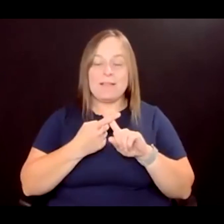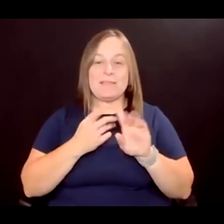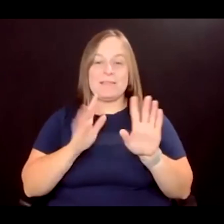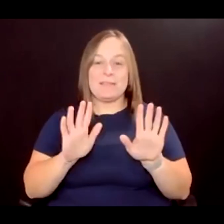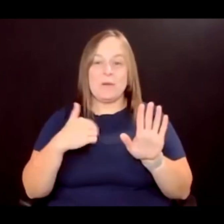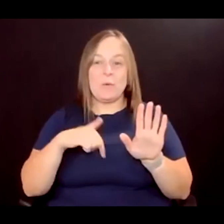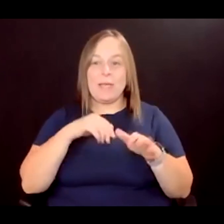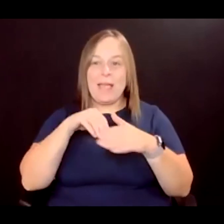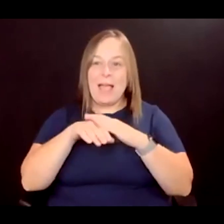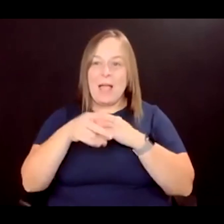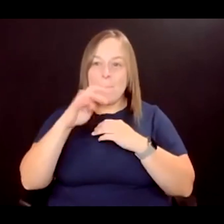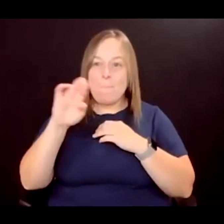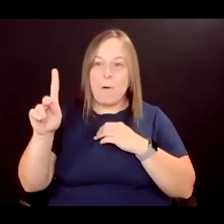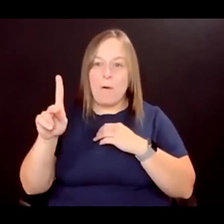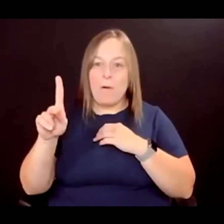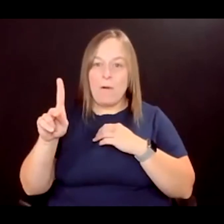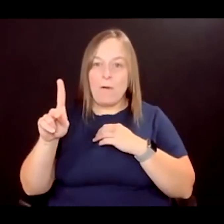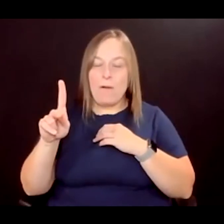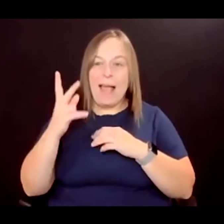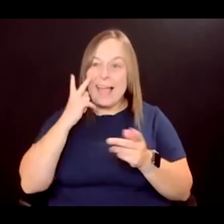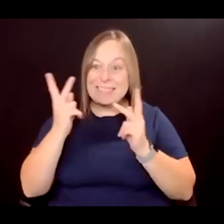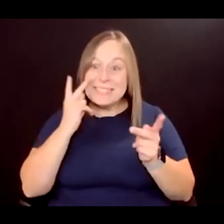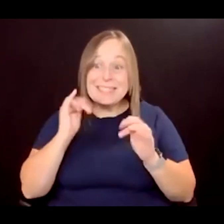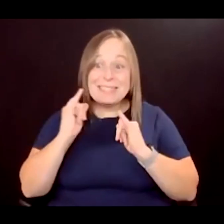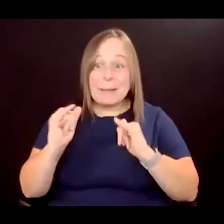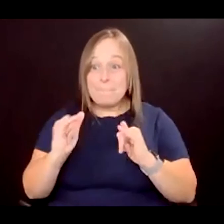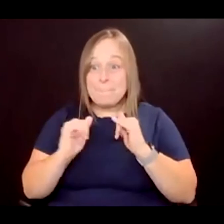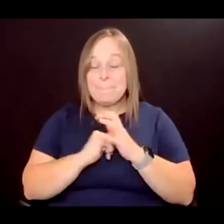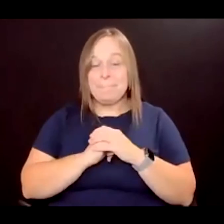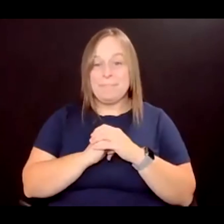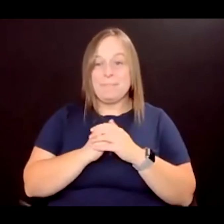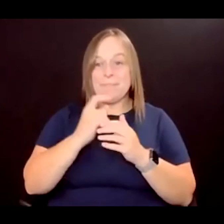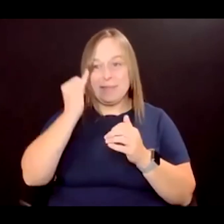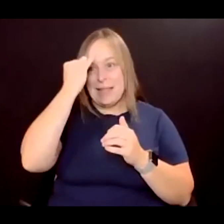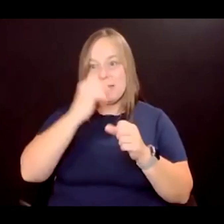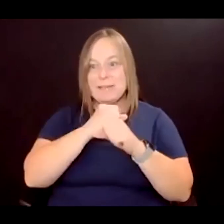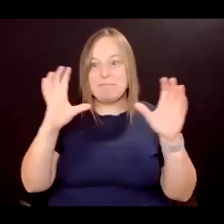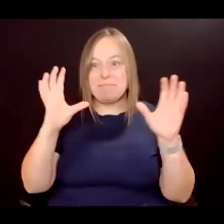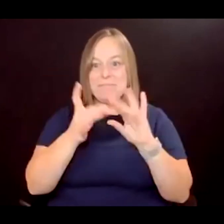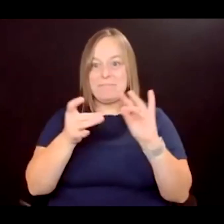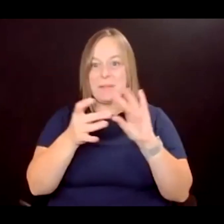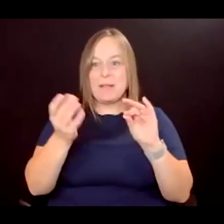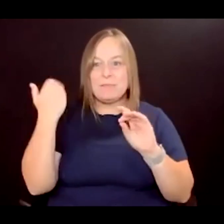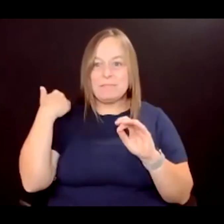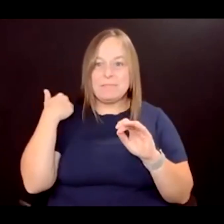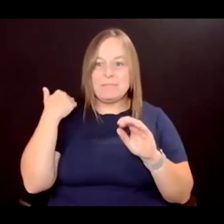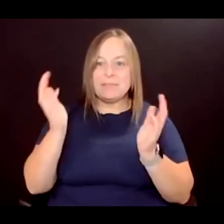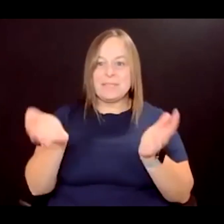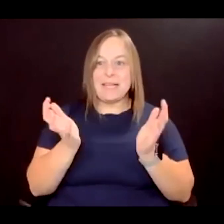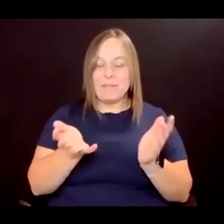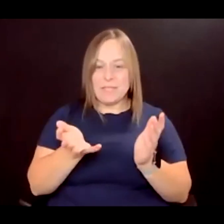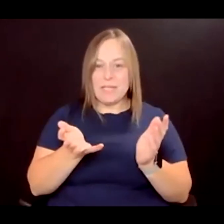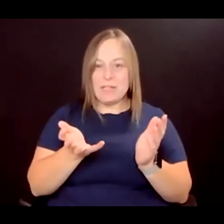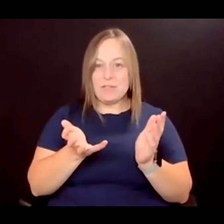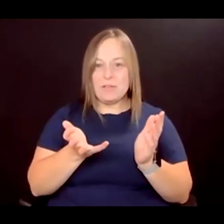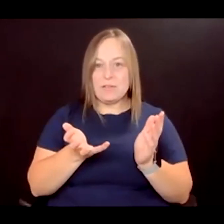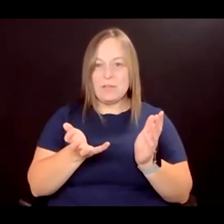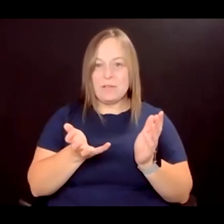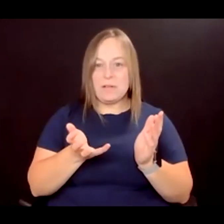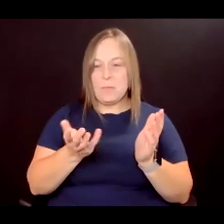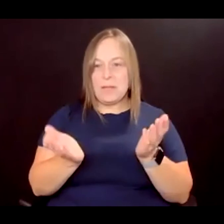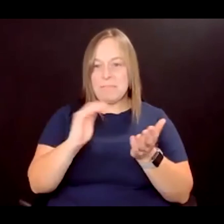on, I mean, if people have a question about my comment about the LGBT thing, that's fine too. But I wanted